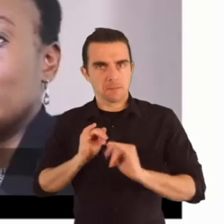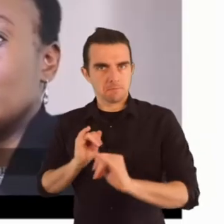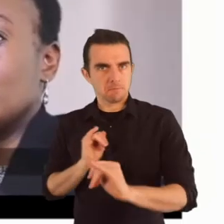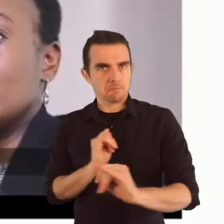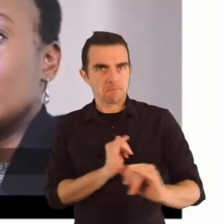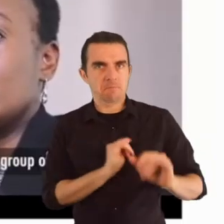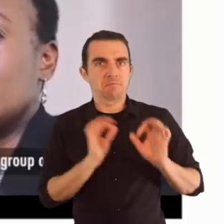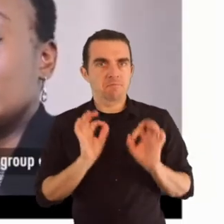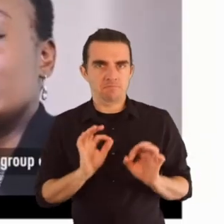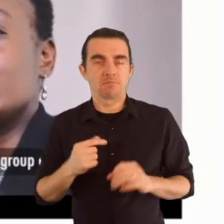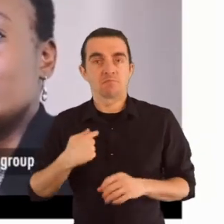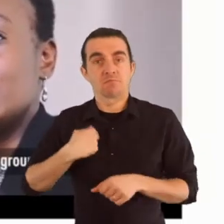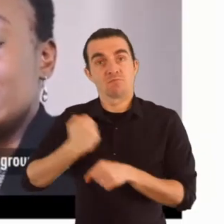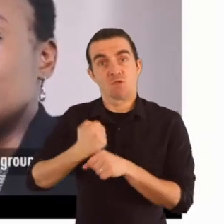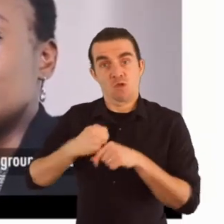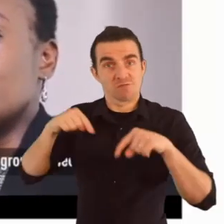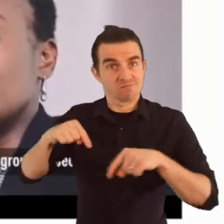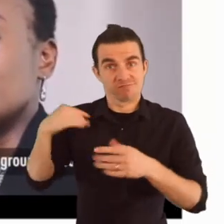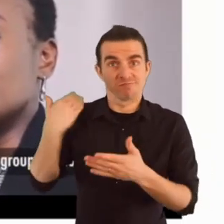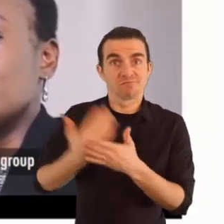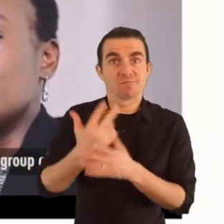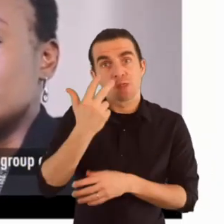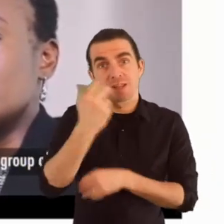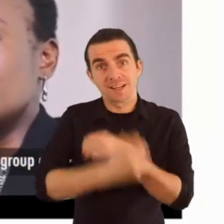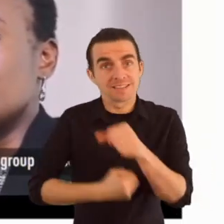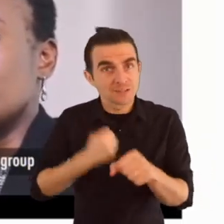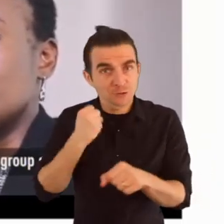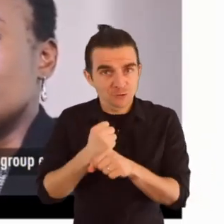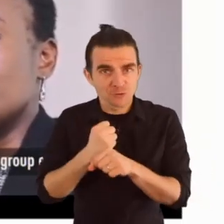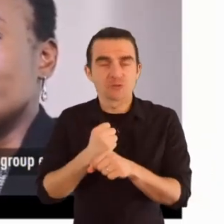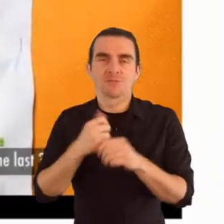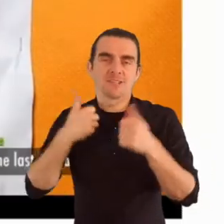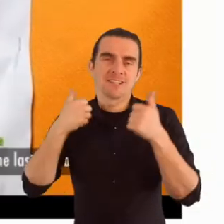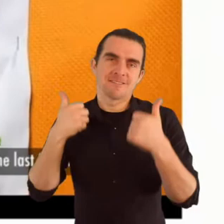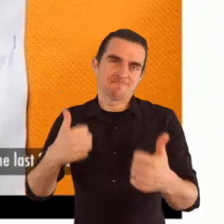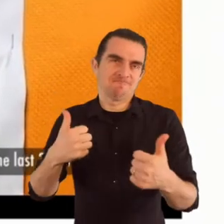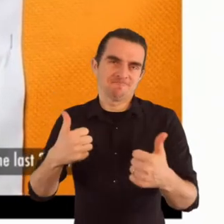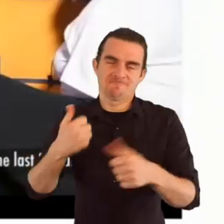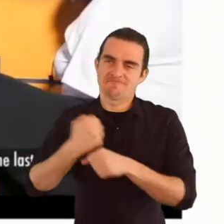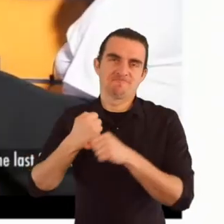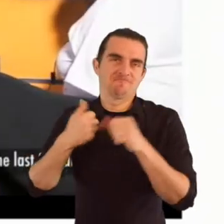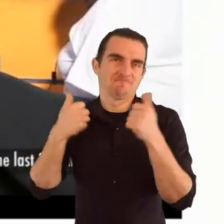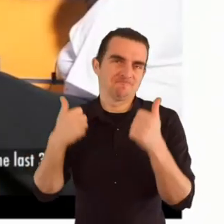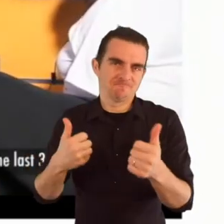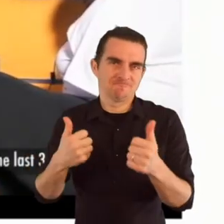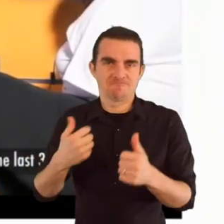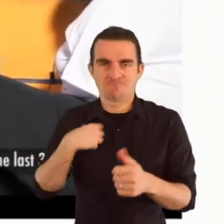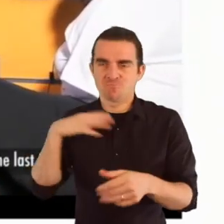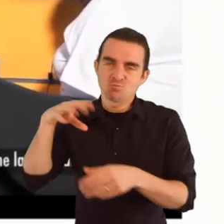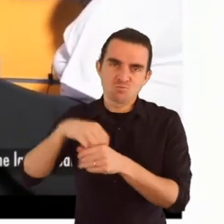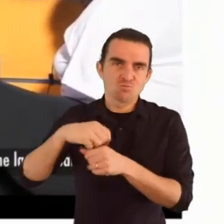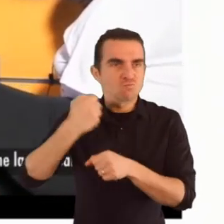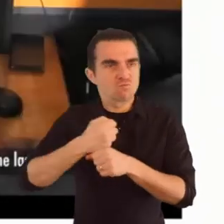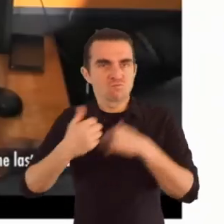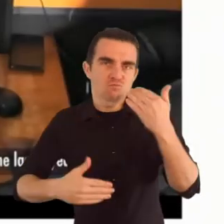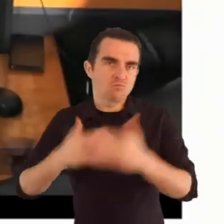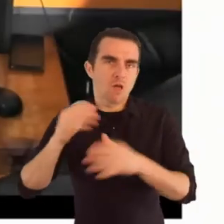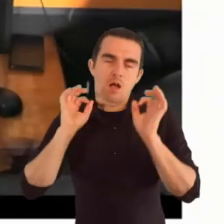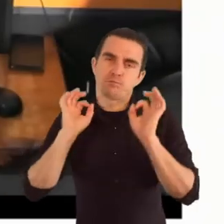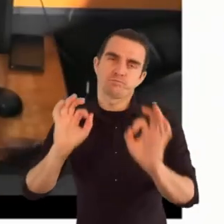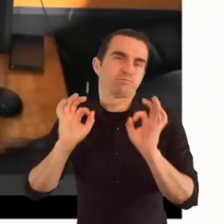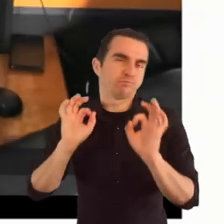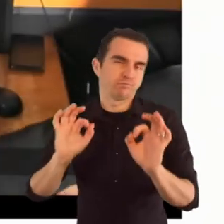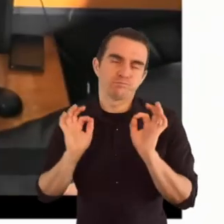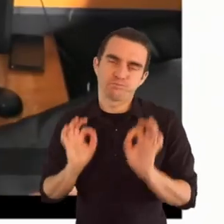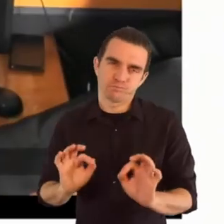one, and also retention programs for the same group of people. I've been working for Safaricom for the last 3 years, and it